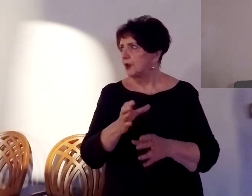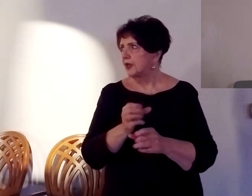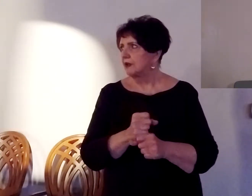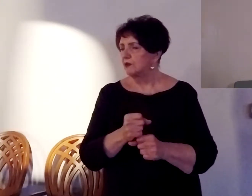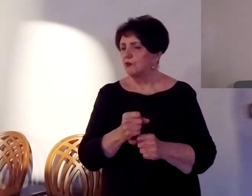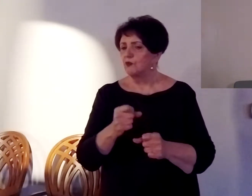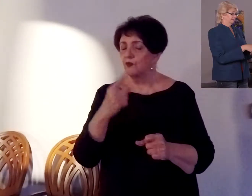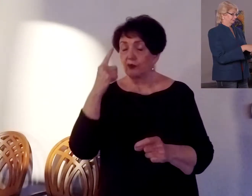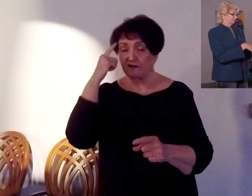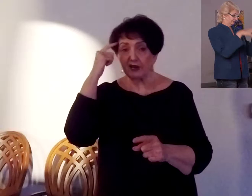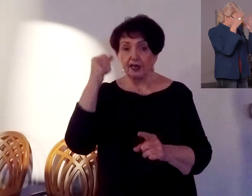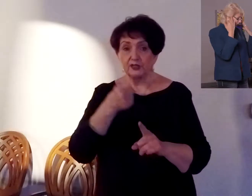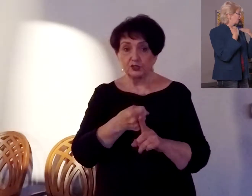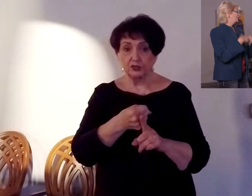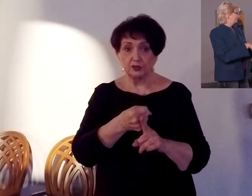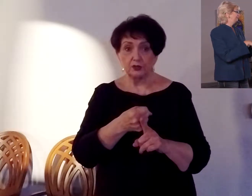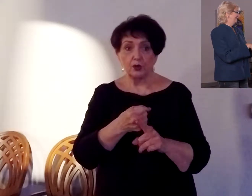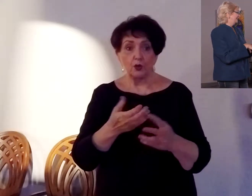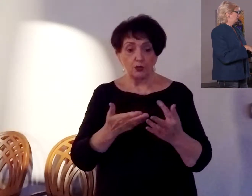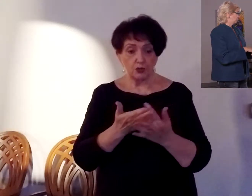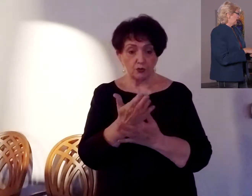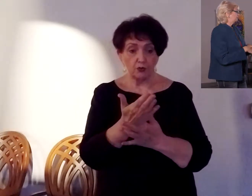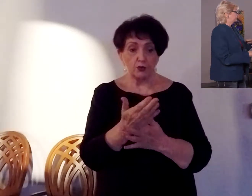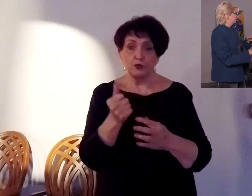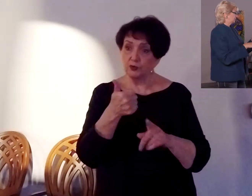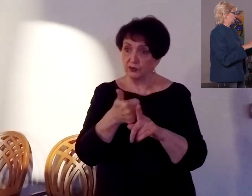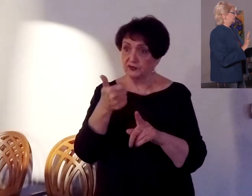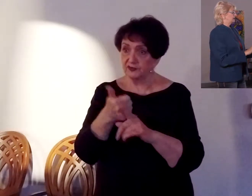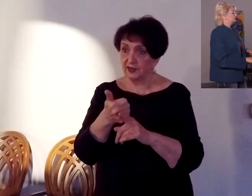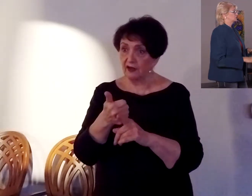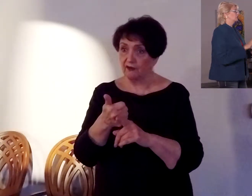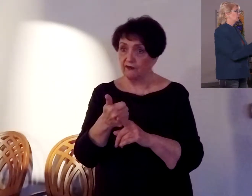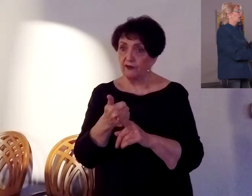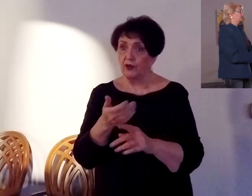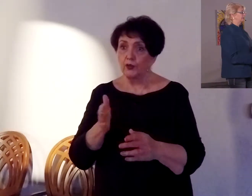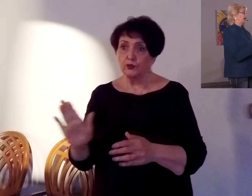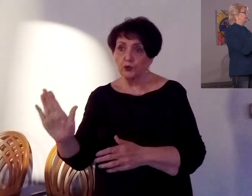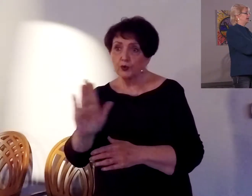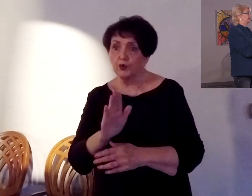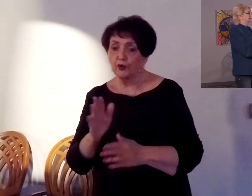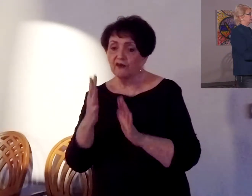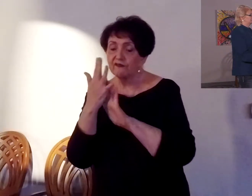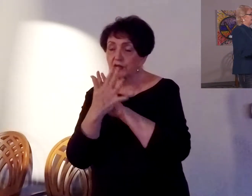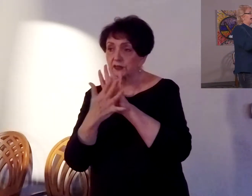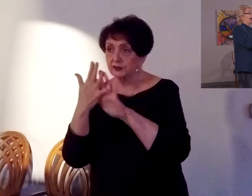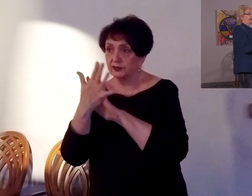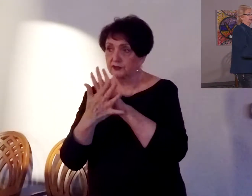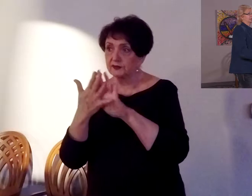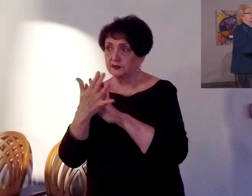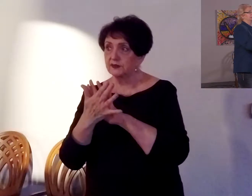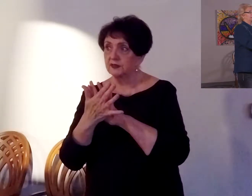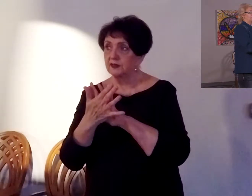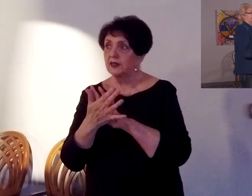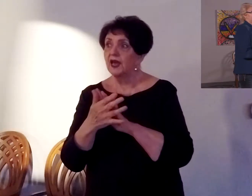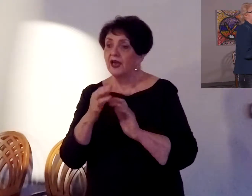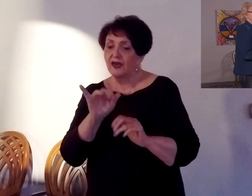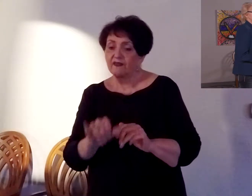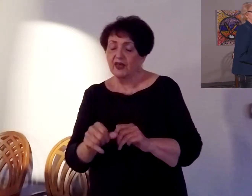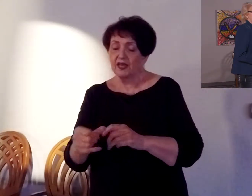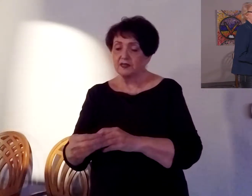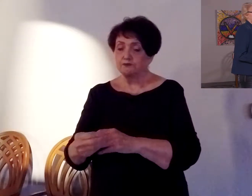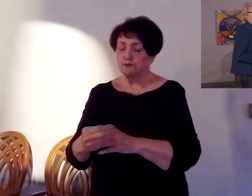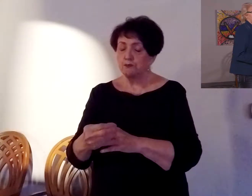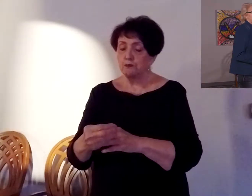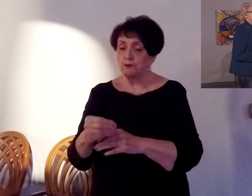us, through our own, right, filters. And so all of that began to impact